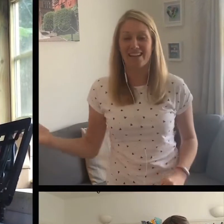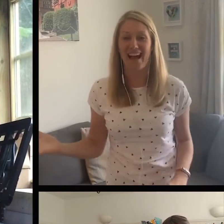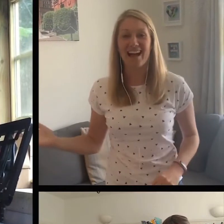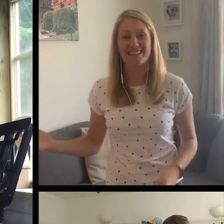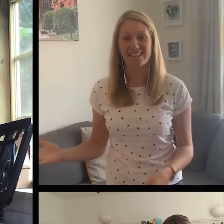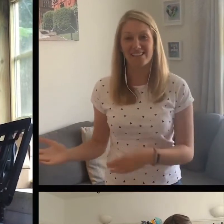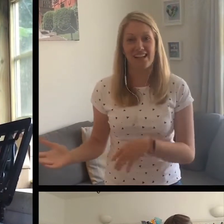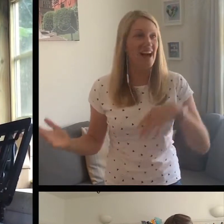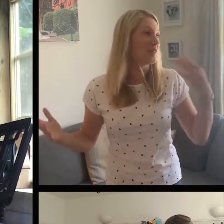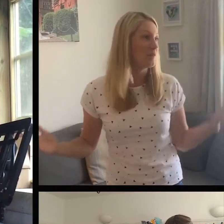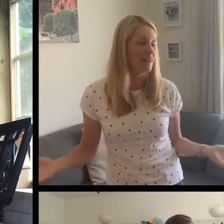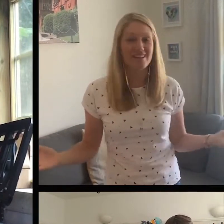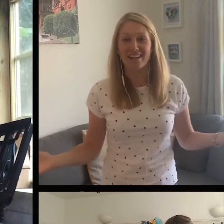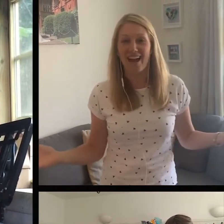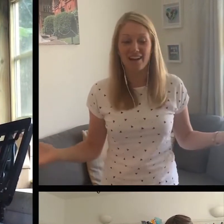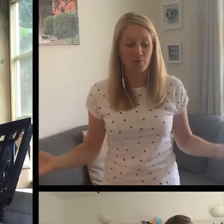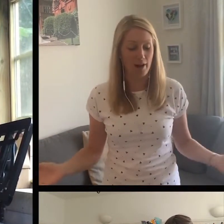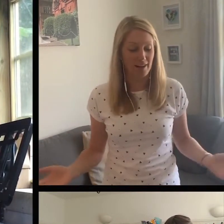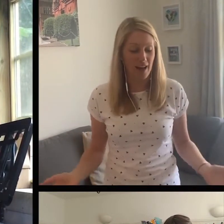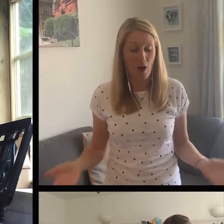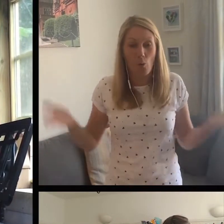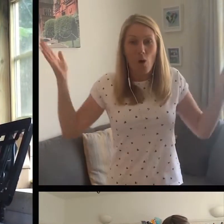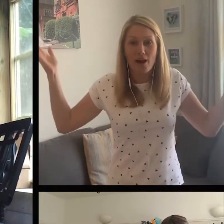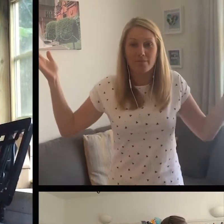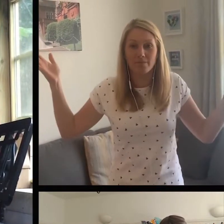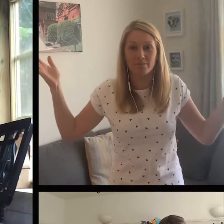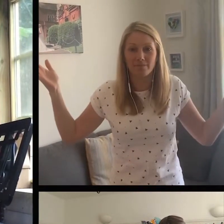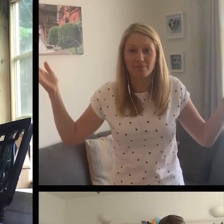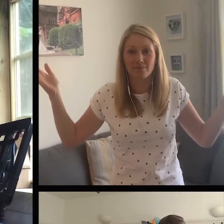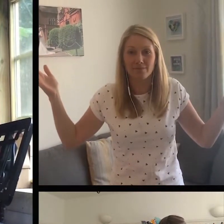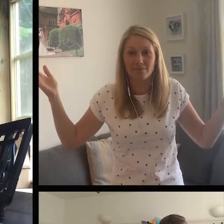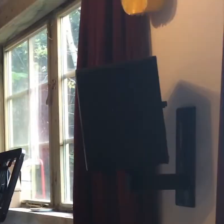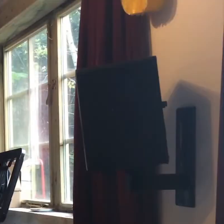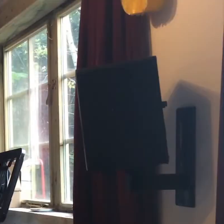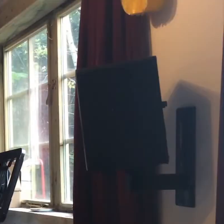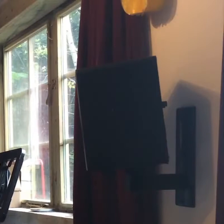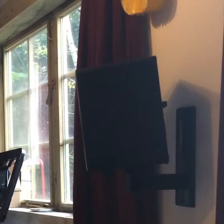When you got such a lot, when you got not a lot, what?